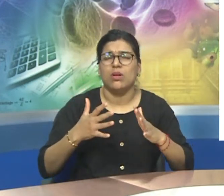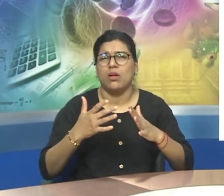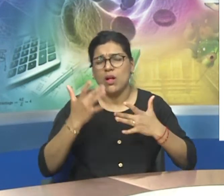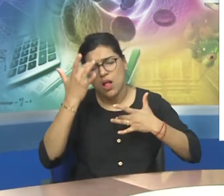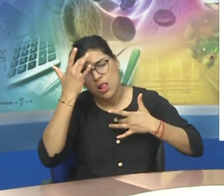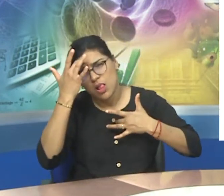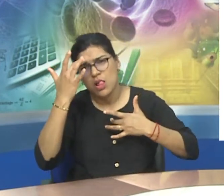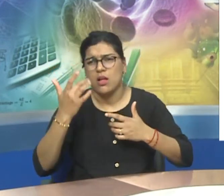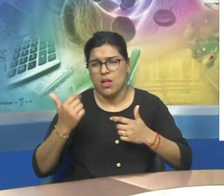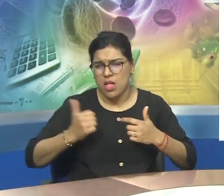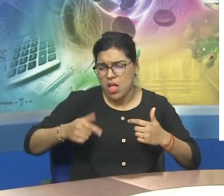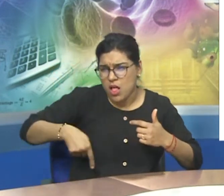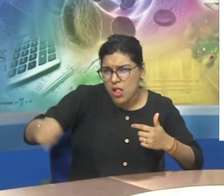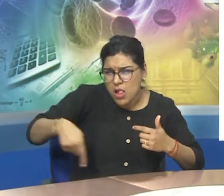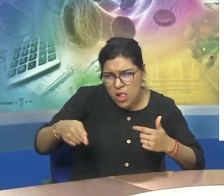wastes.